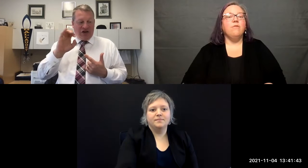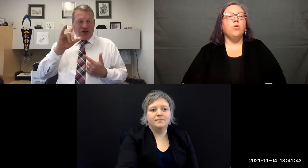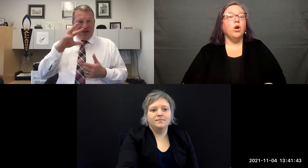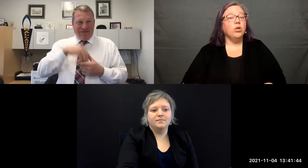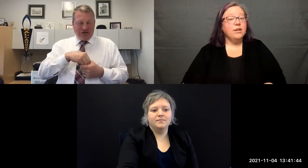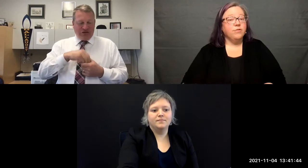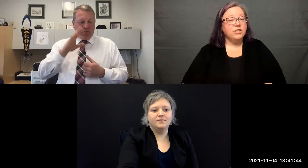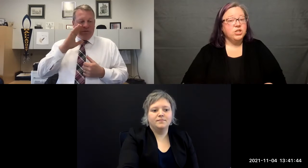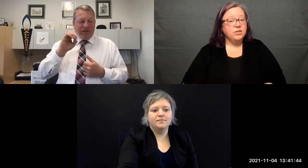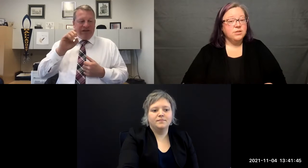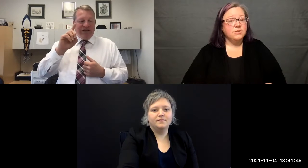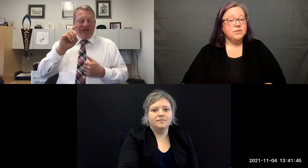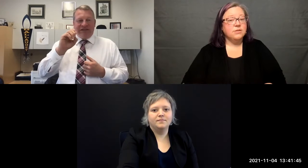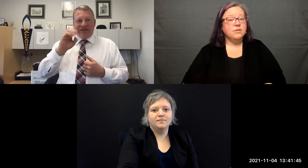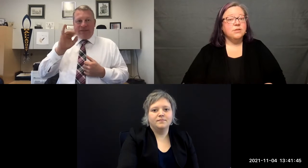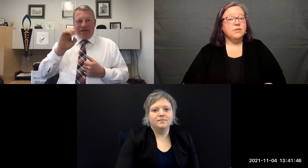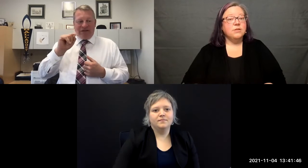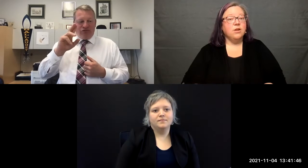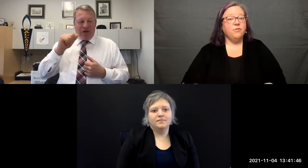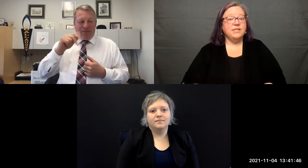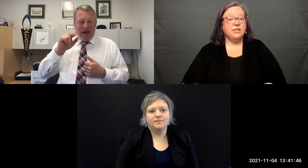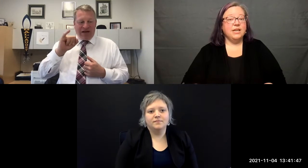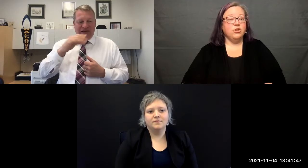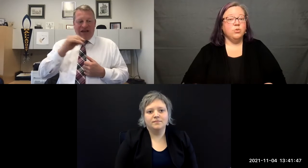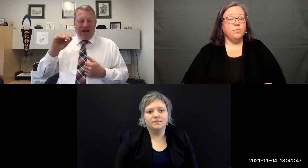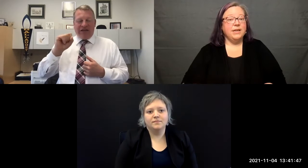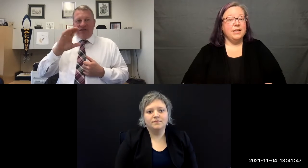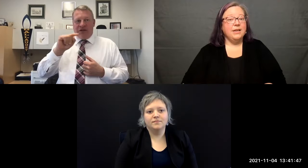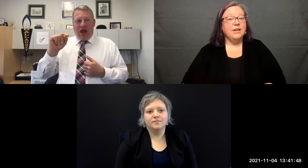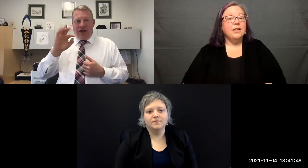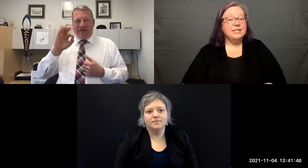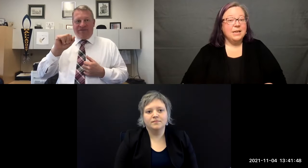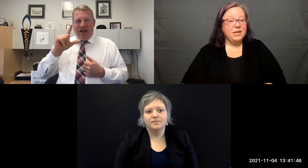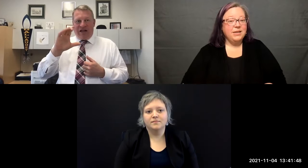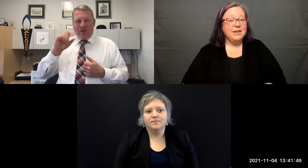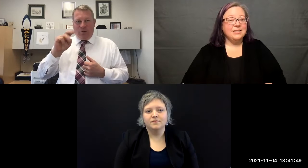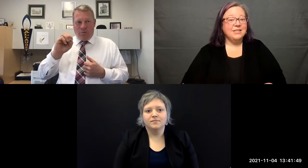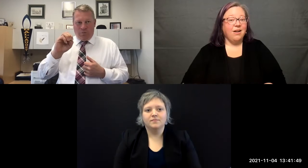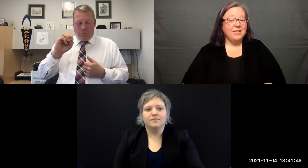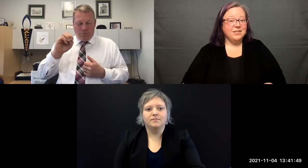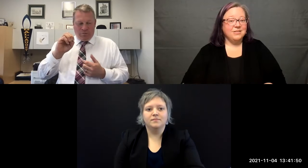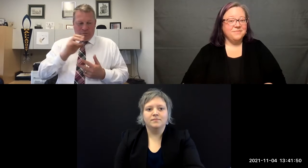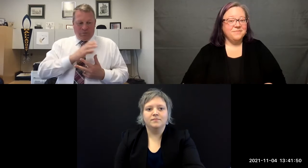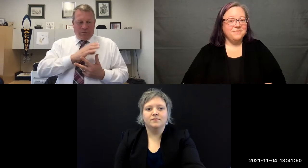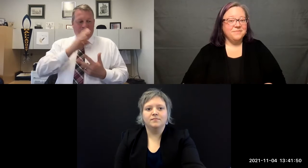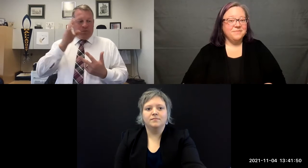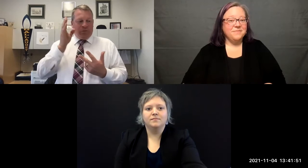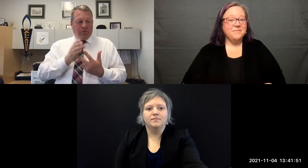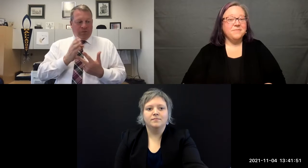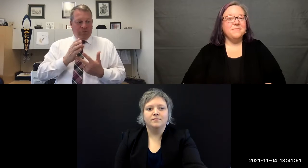For early intervention, our facilitators will be Debbie and Scott.